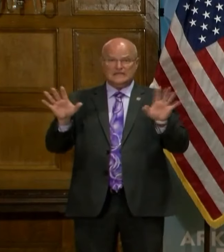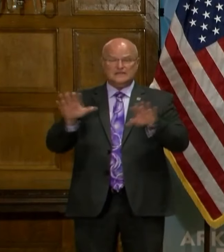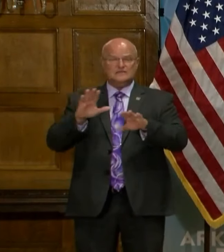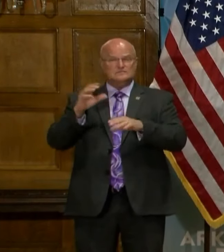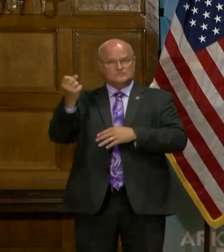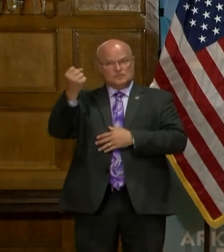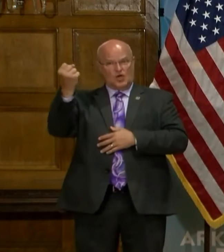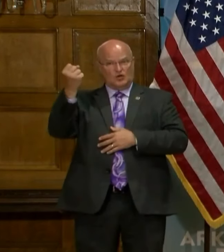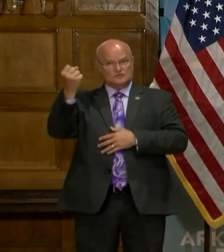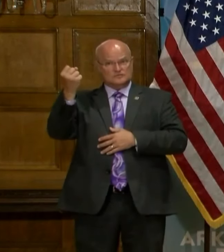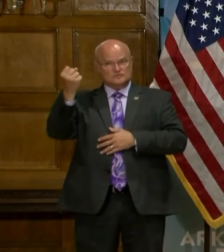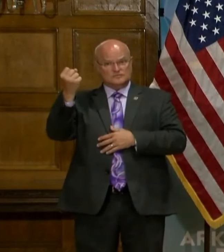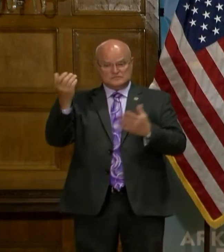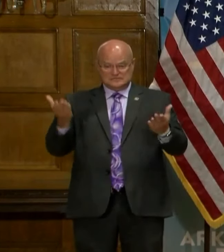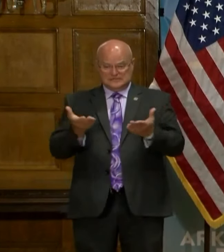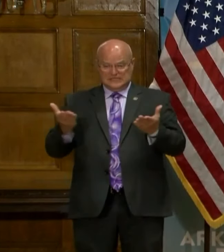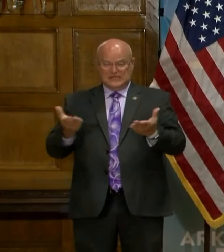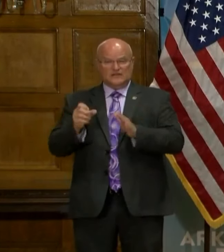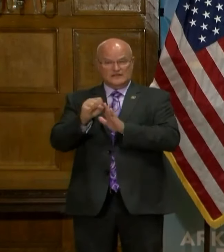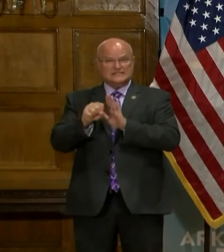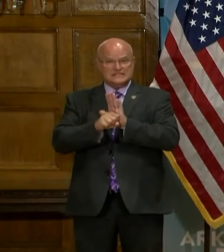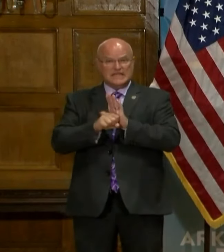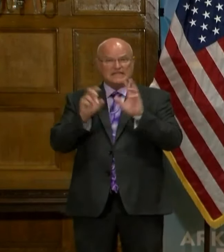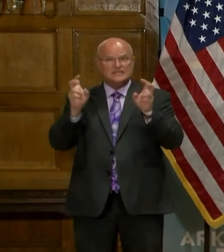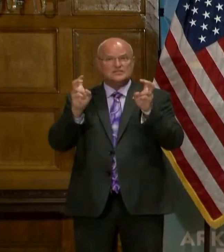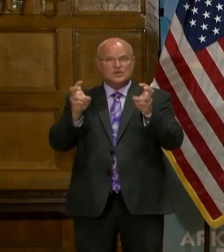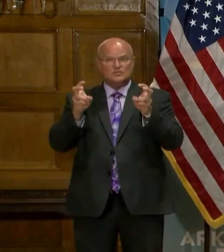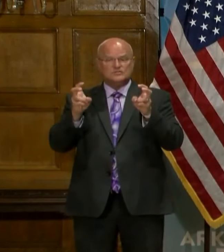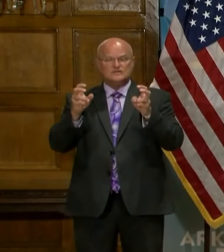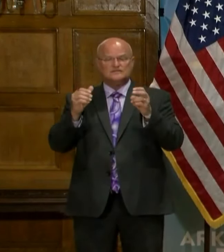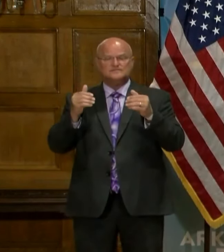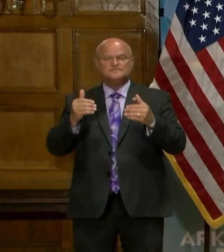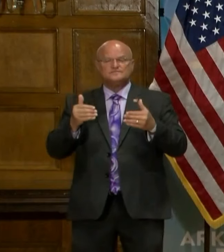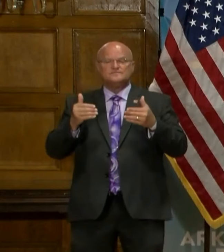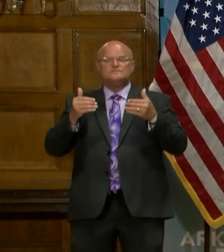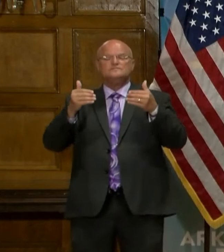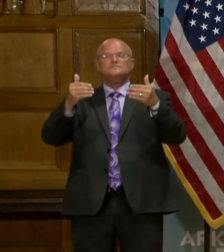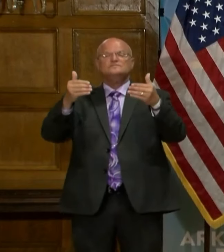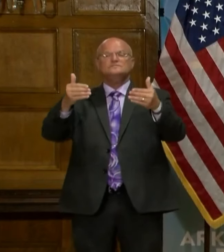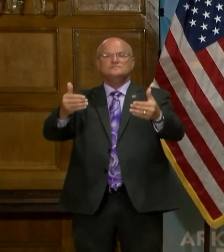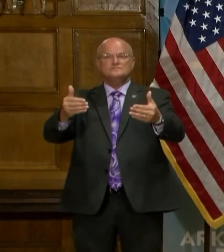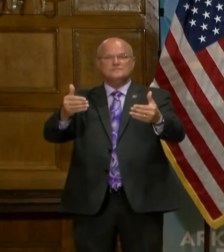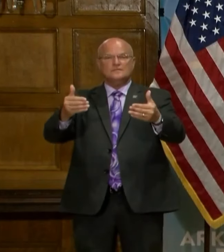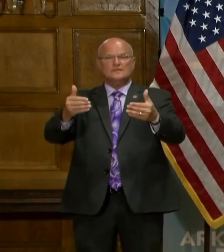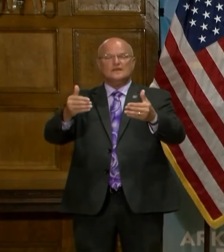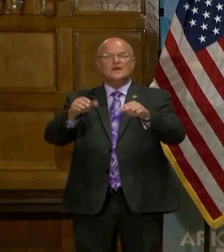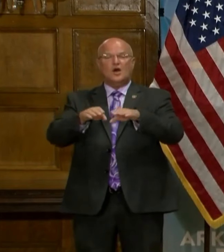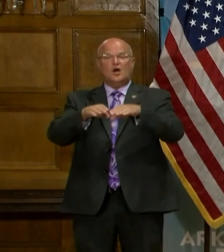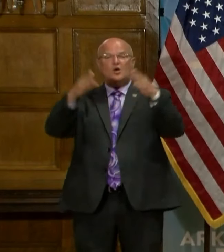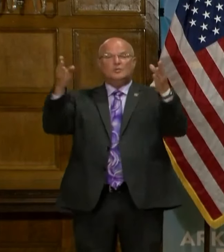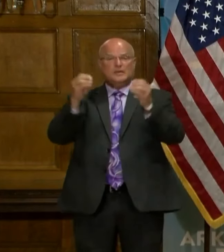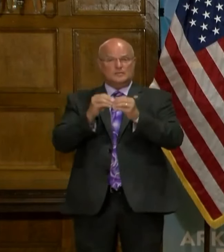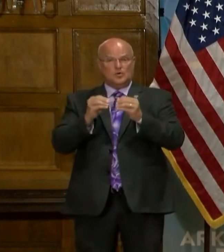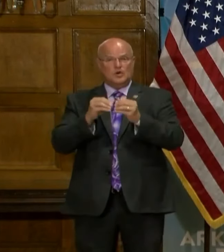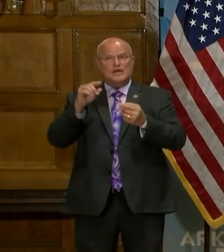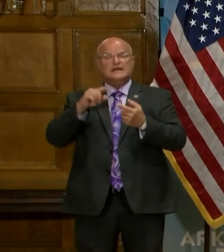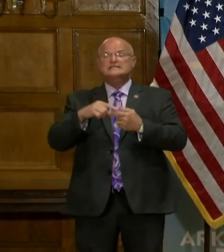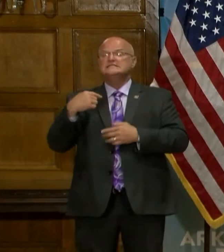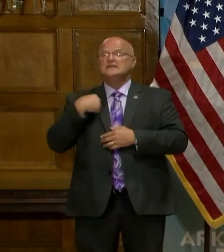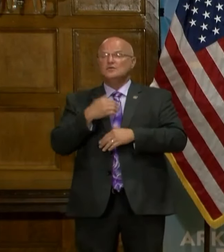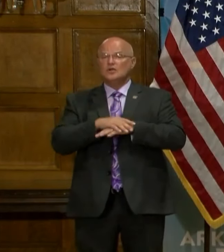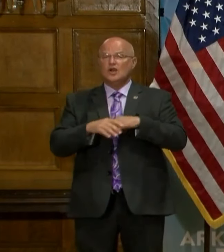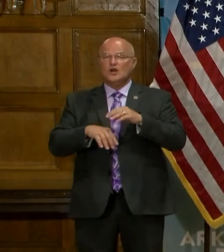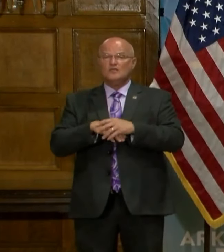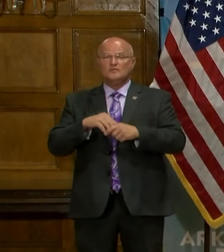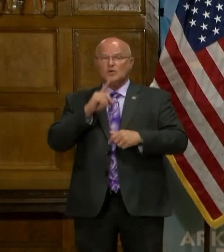on pause here in the state in terms of moving to lift further restrictions until we are